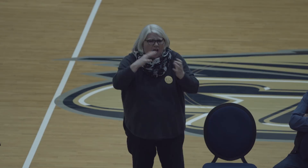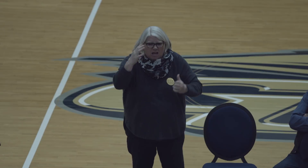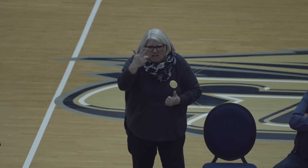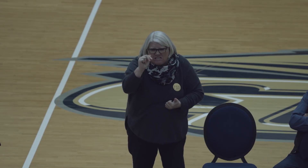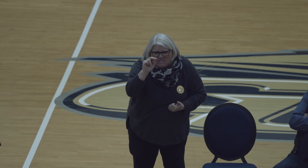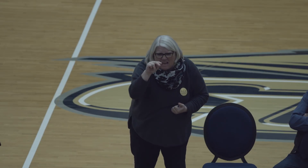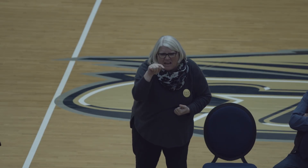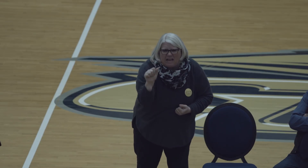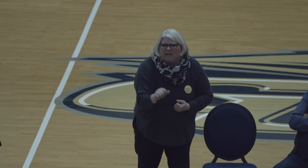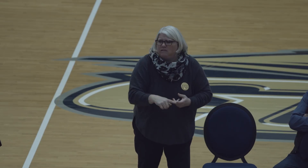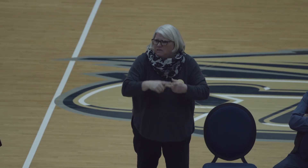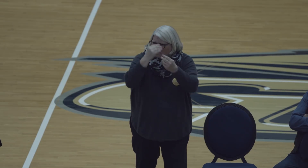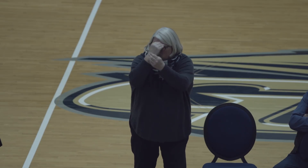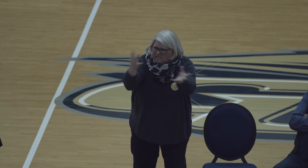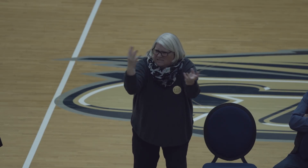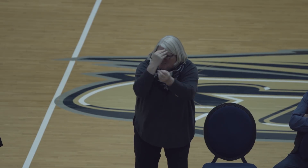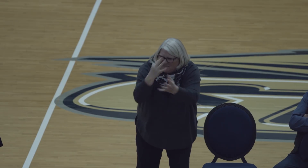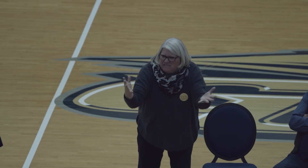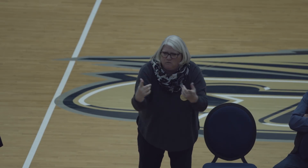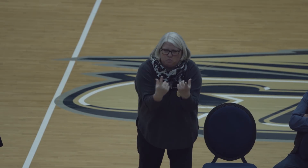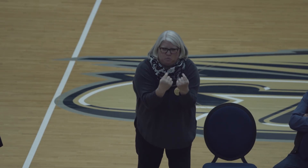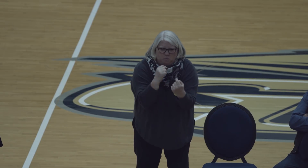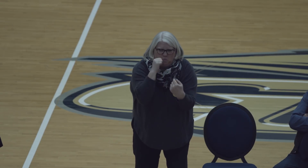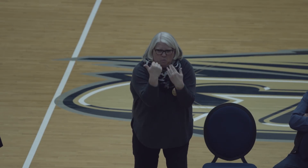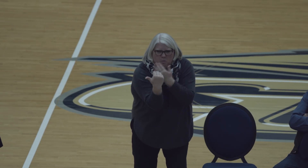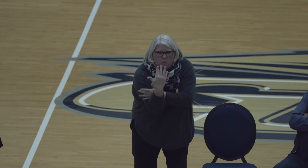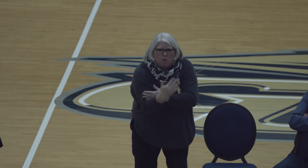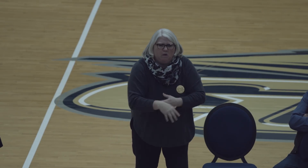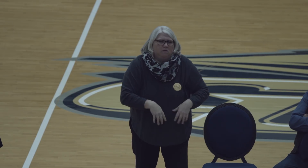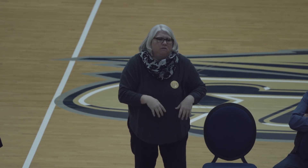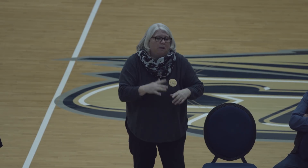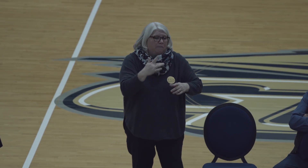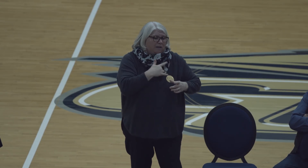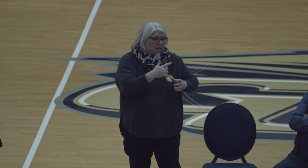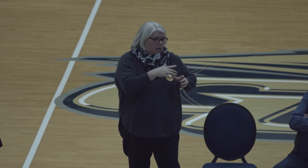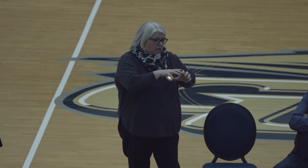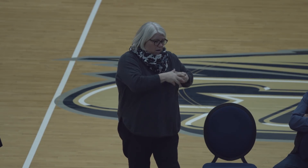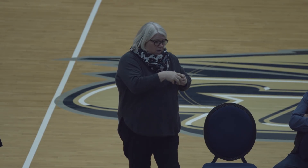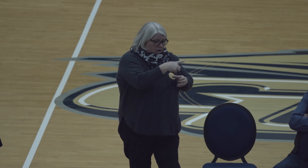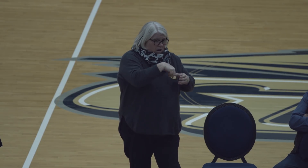of amphitheater style, so we could gather people up.